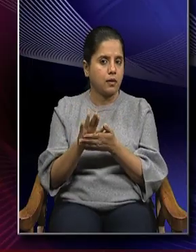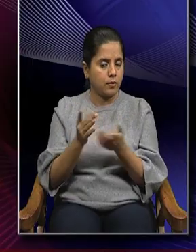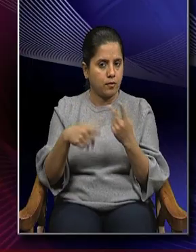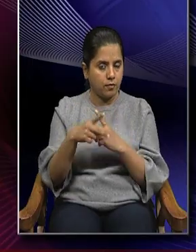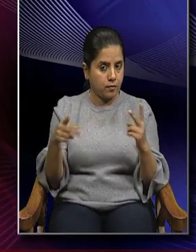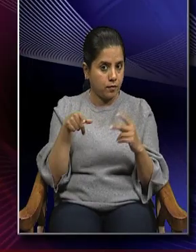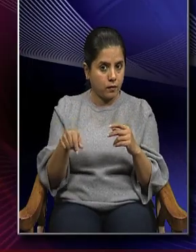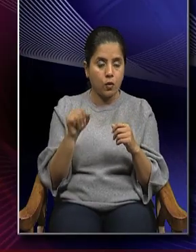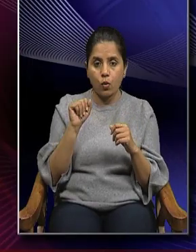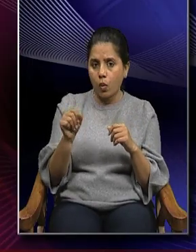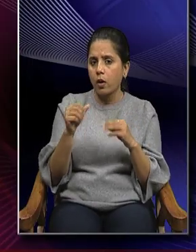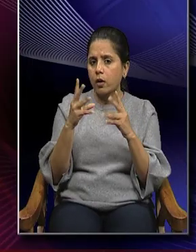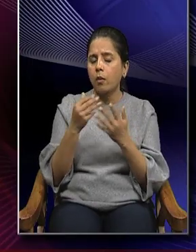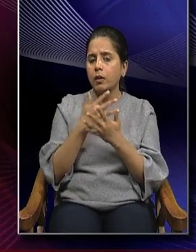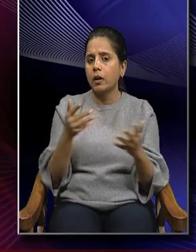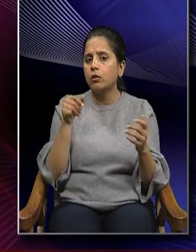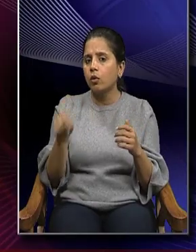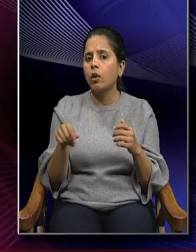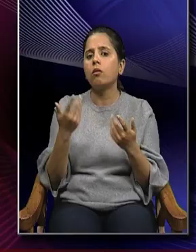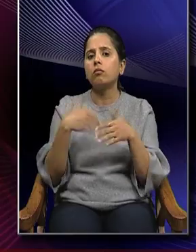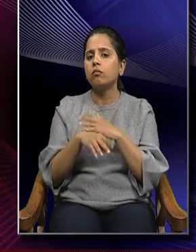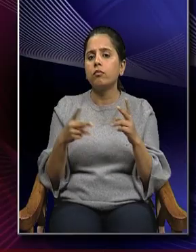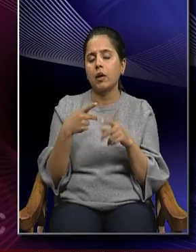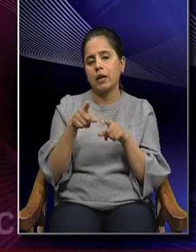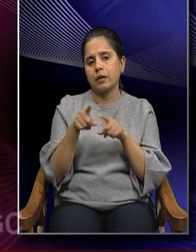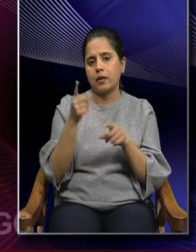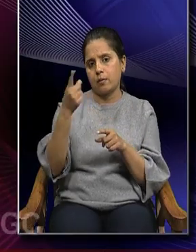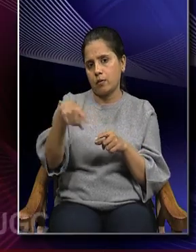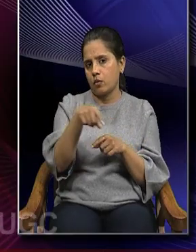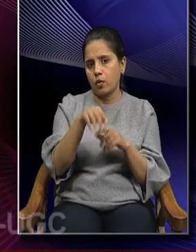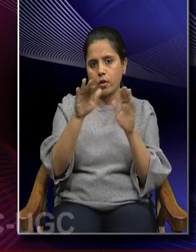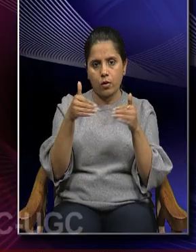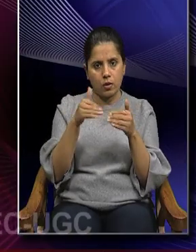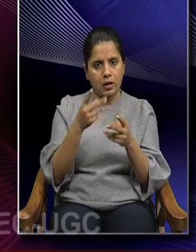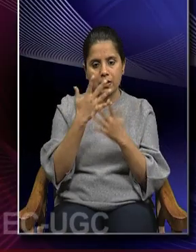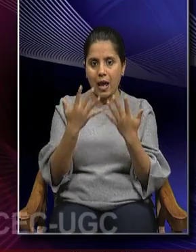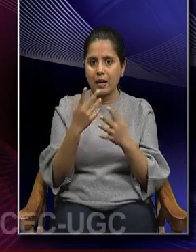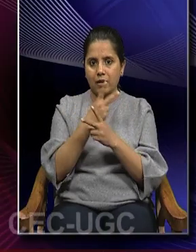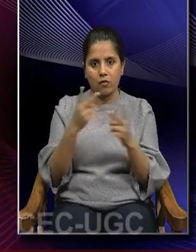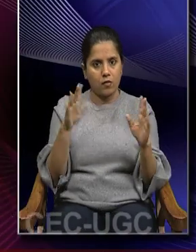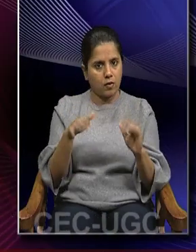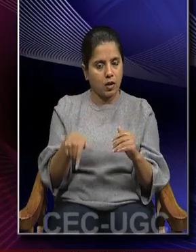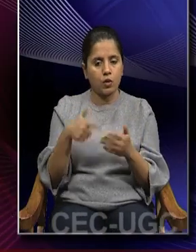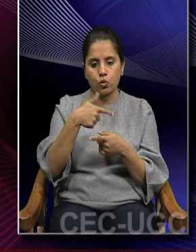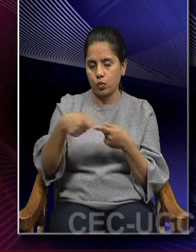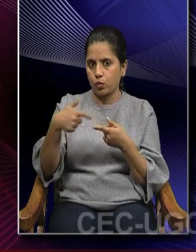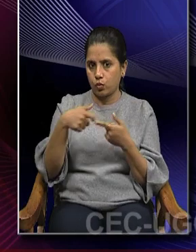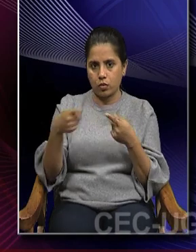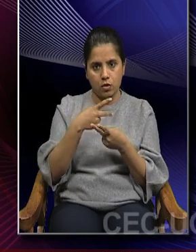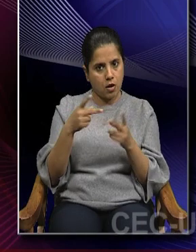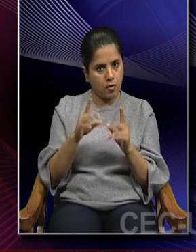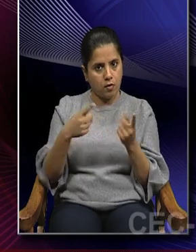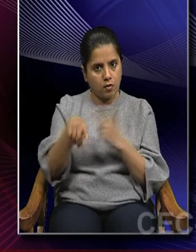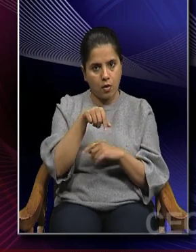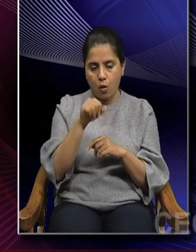that the number of products in a product line. Suppose you are introducing 10 different variants of a toothpaste in that